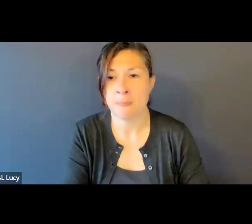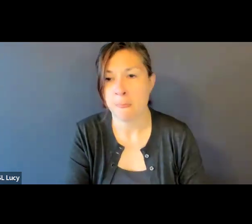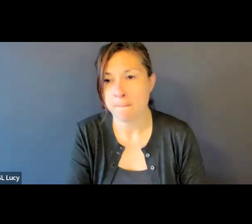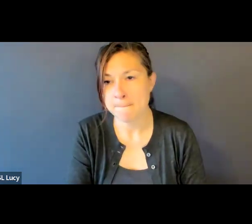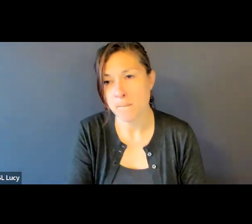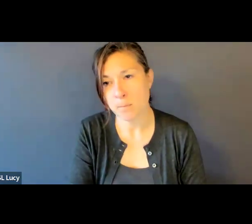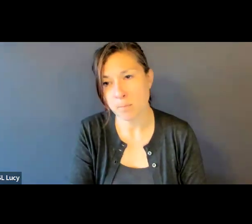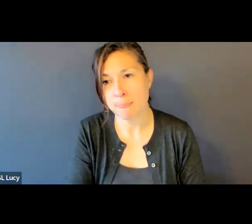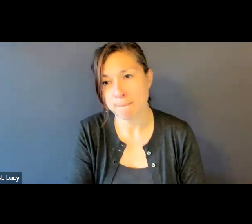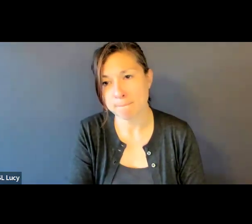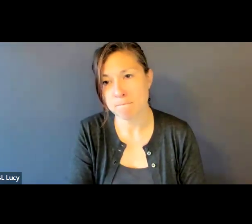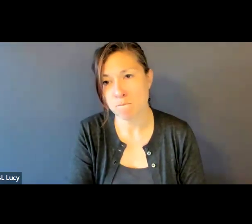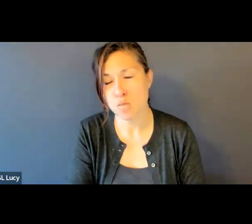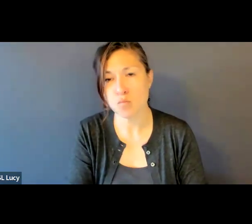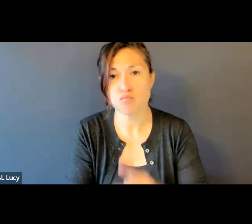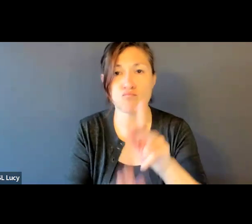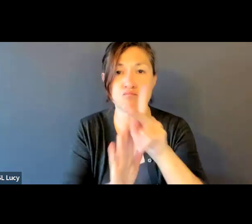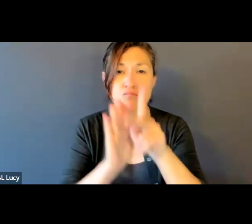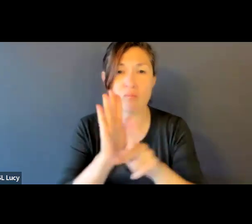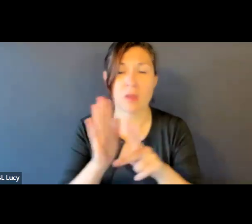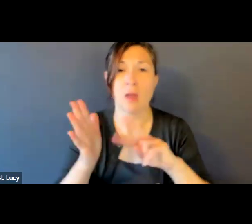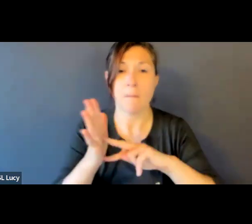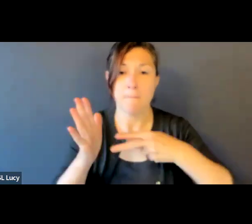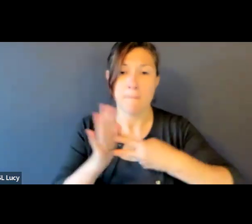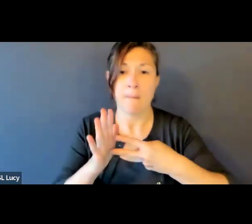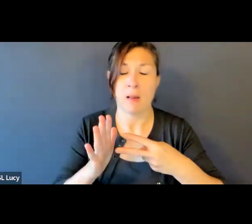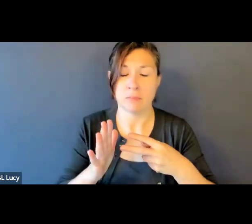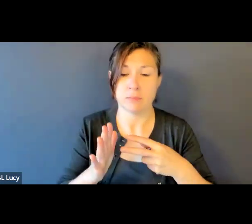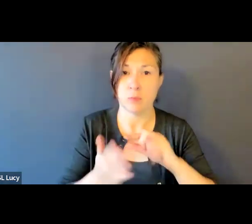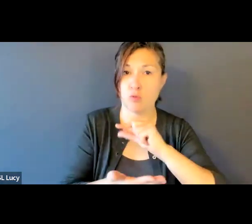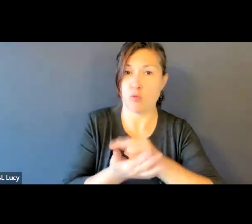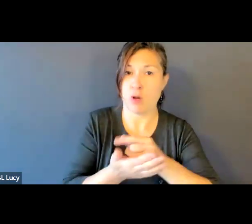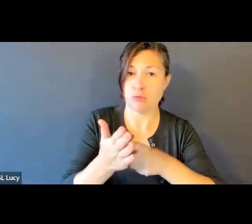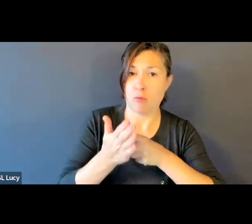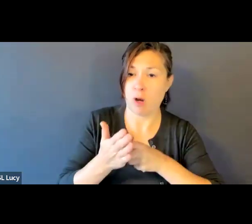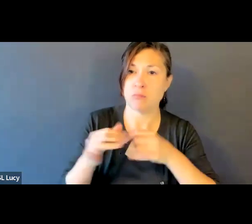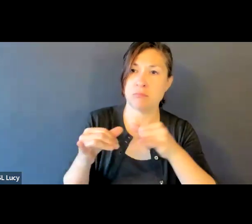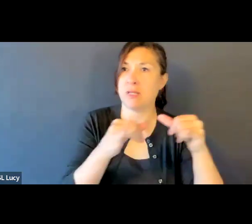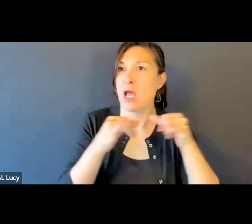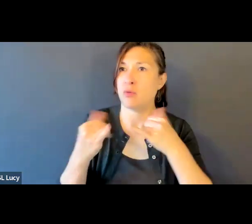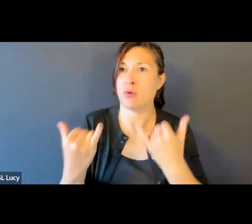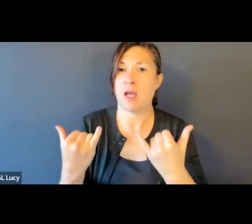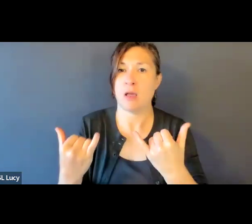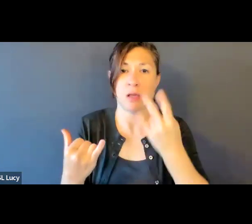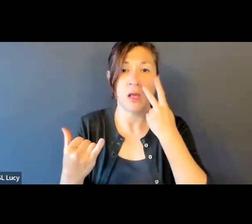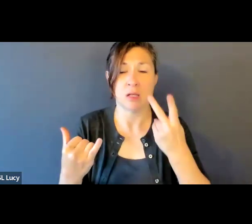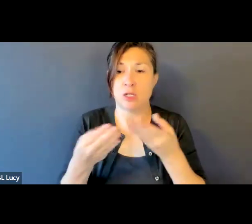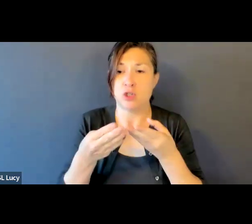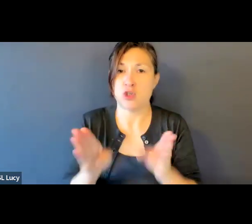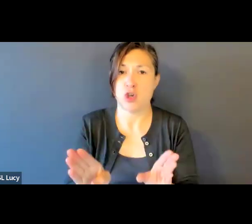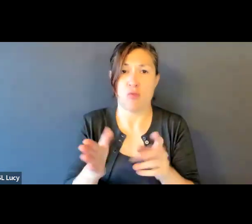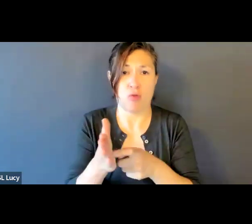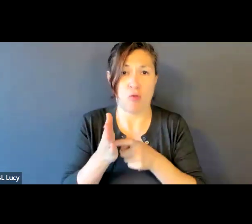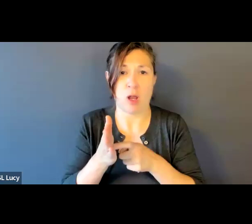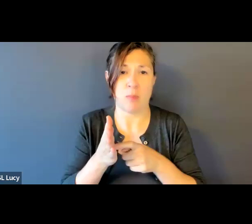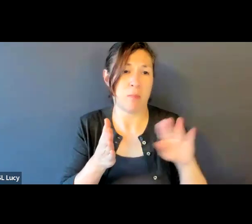Again, as I just said, this policy really started to standardize some of our graduation requirements. And if you look across our requirements now in BPS